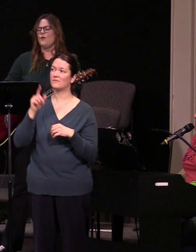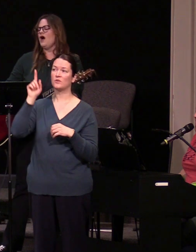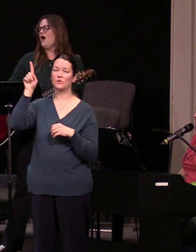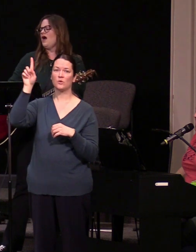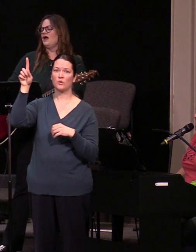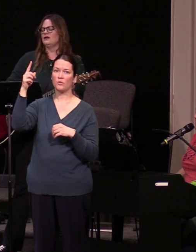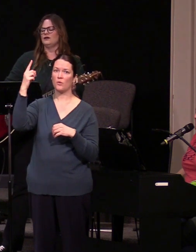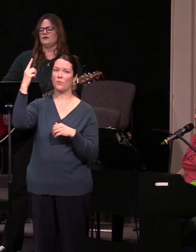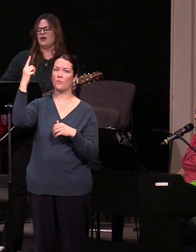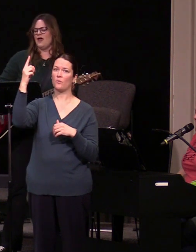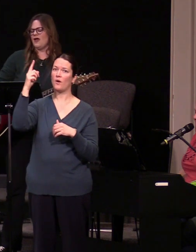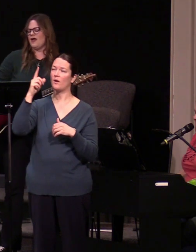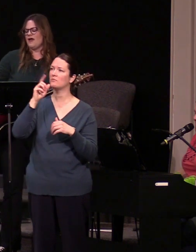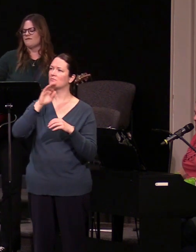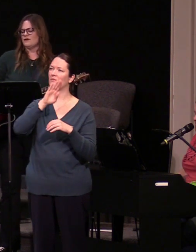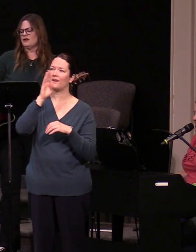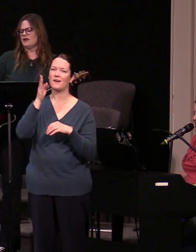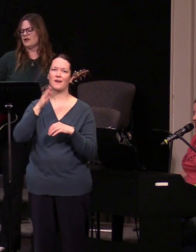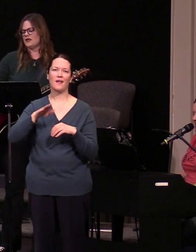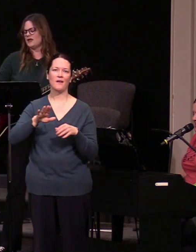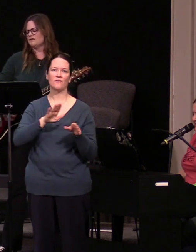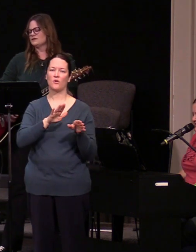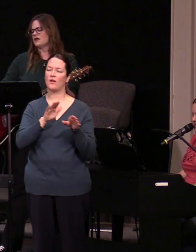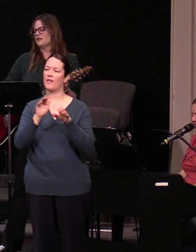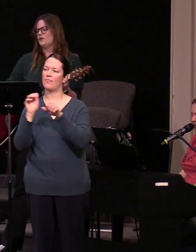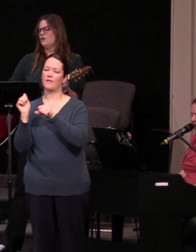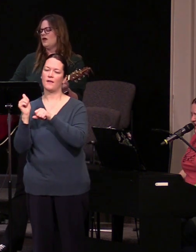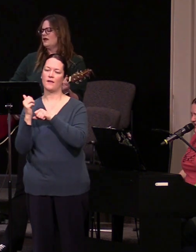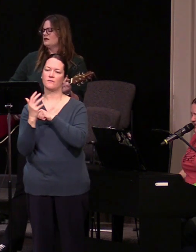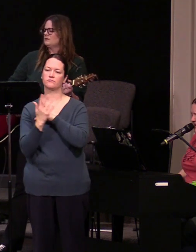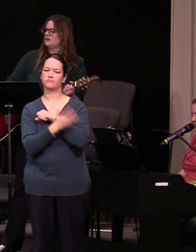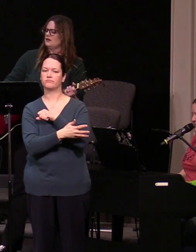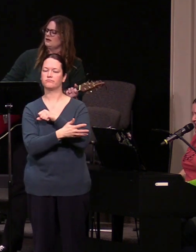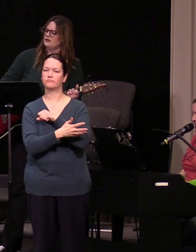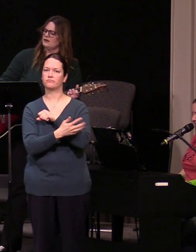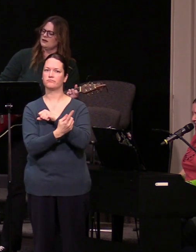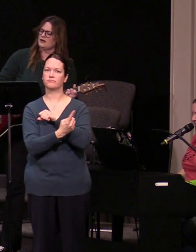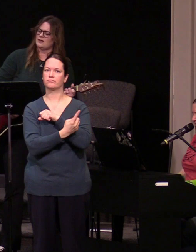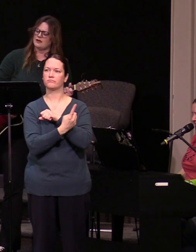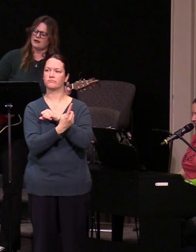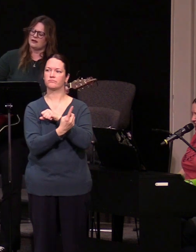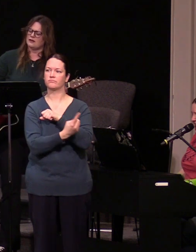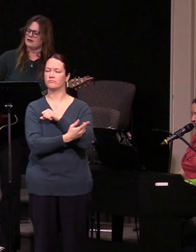You're the one who never leaves the one